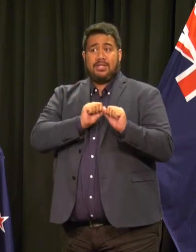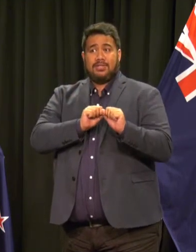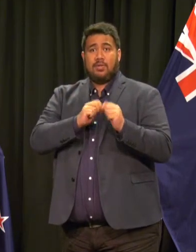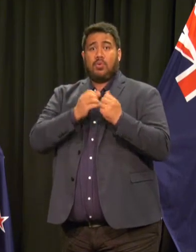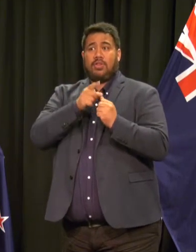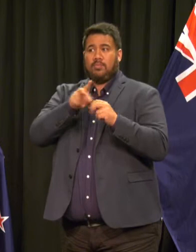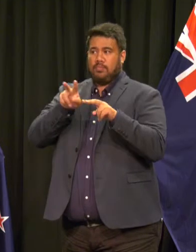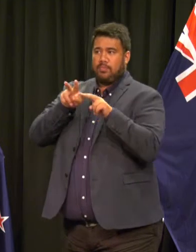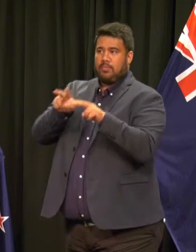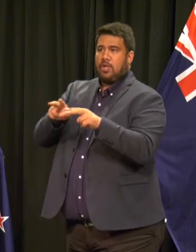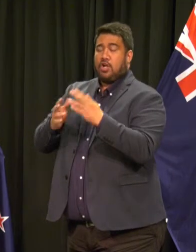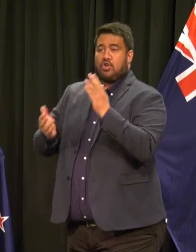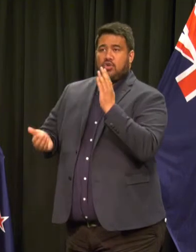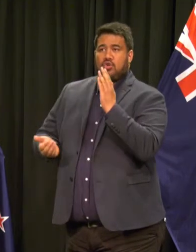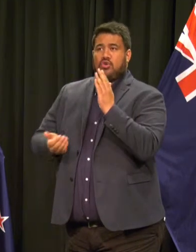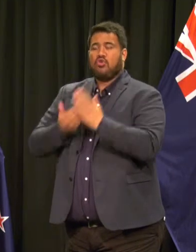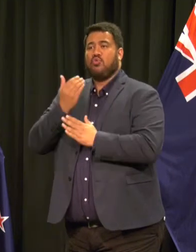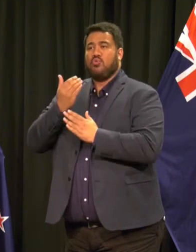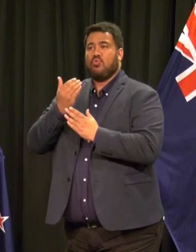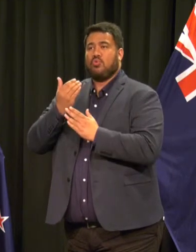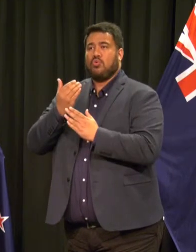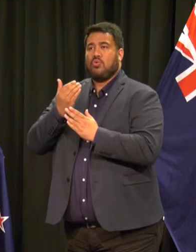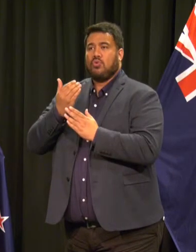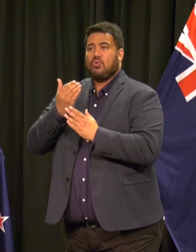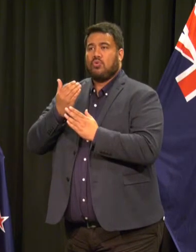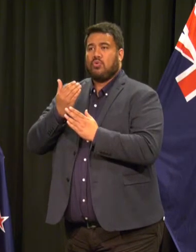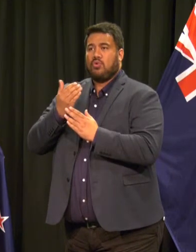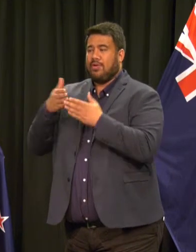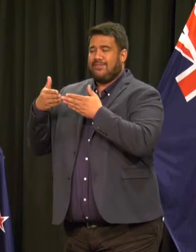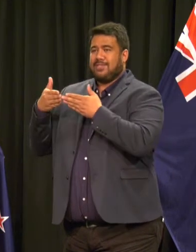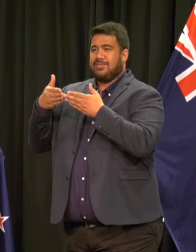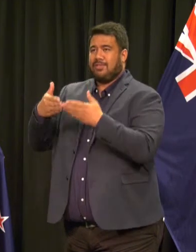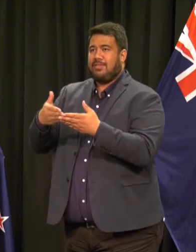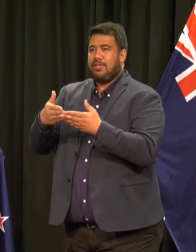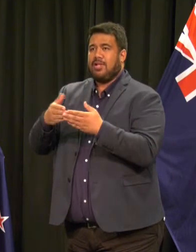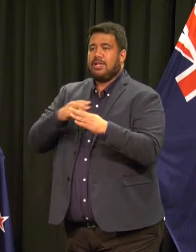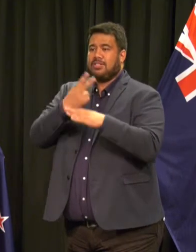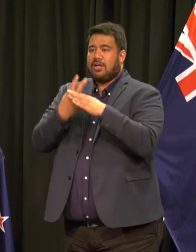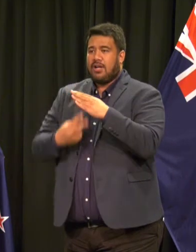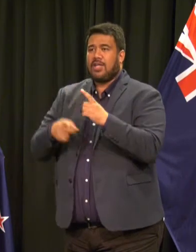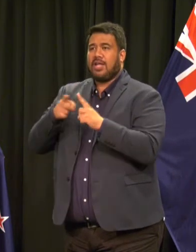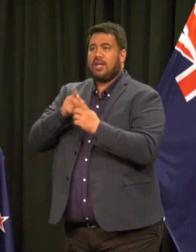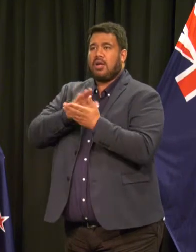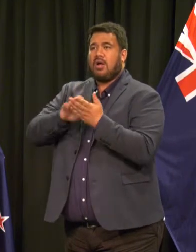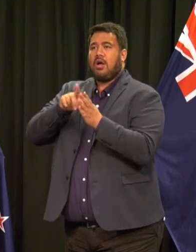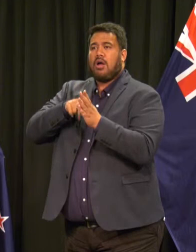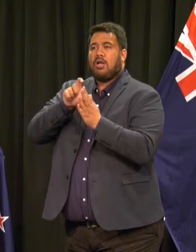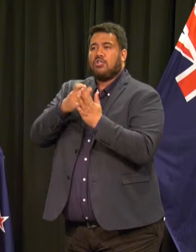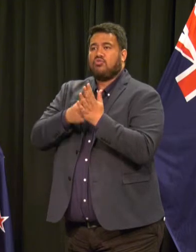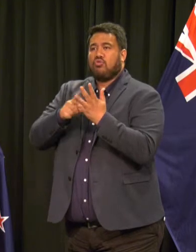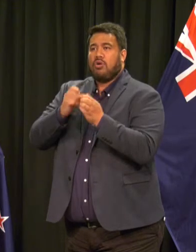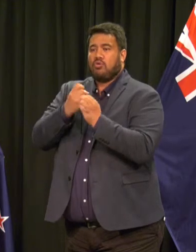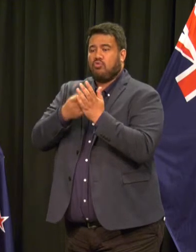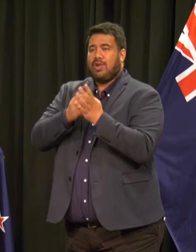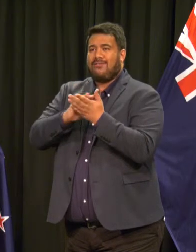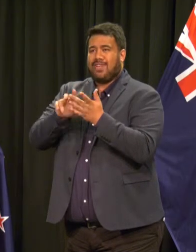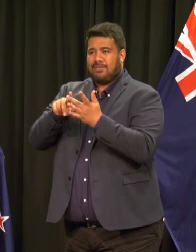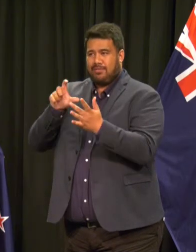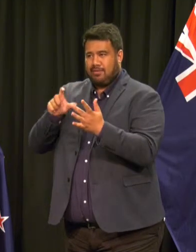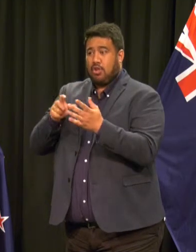new state-of-the-art dive and hydrographic vessel due to be formally launched on the 7th of